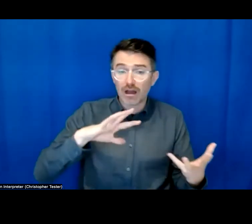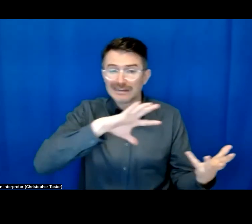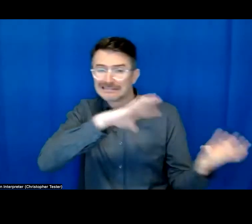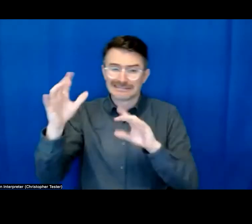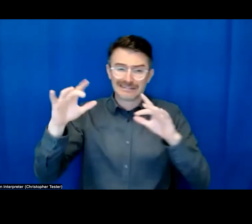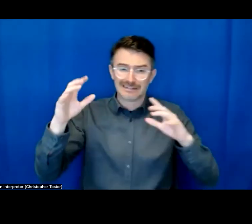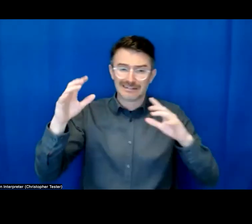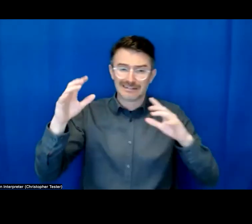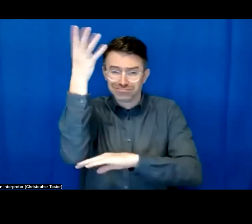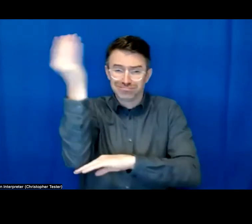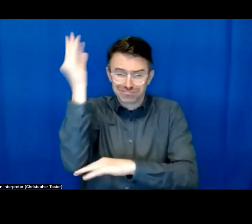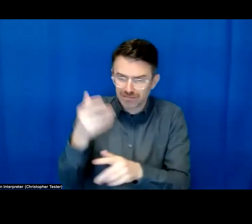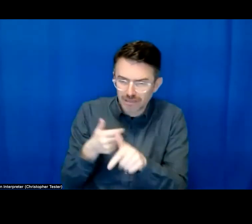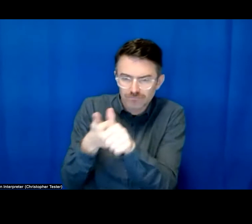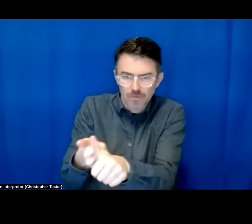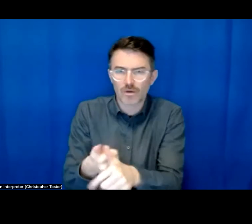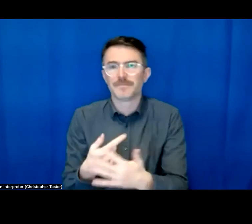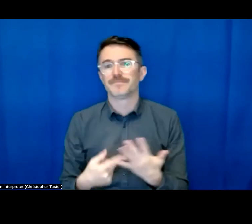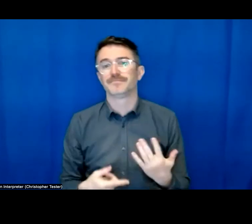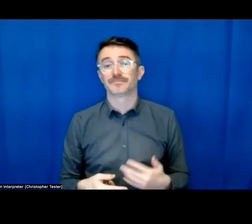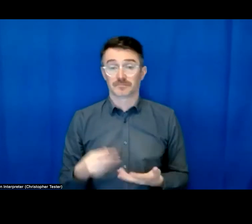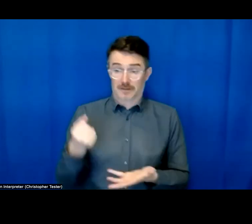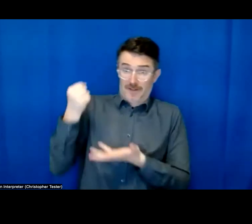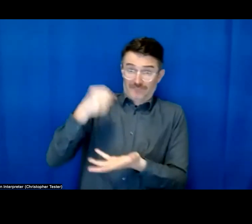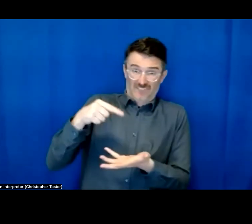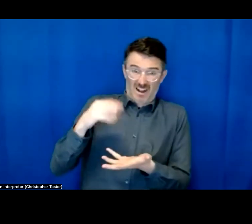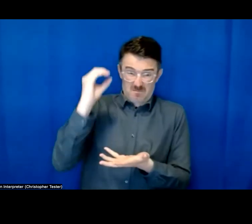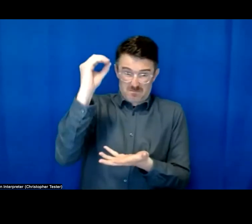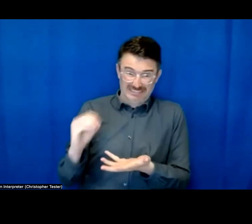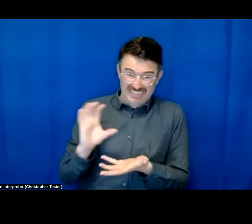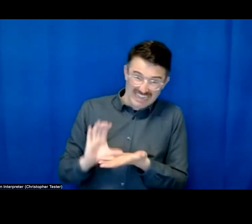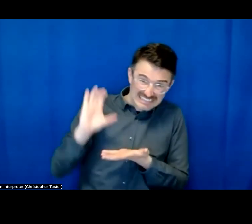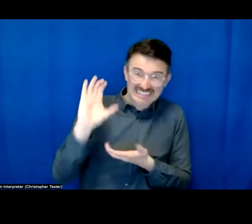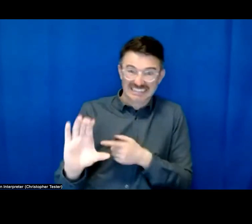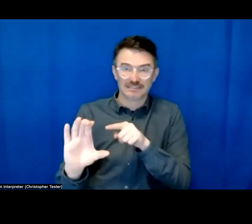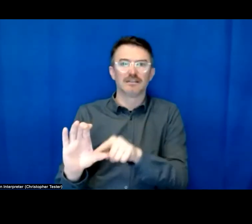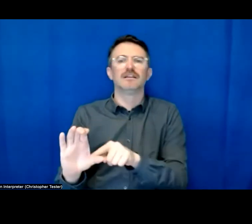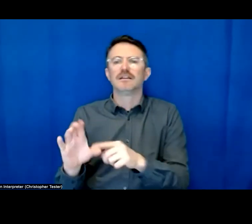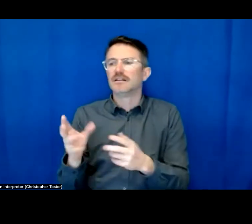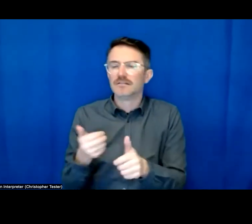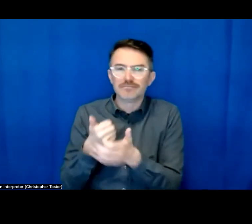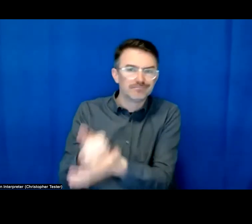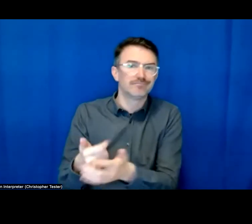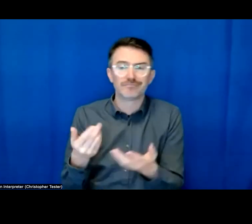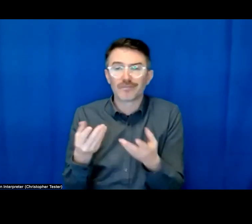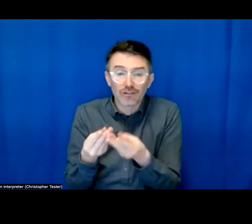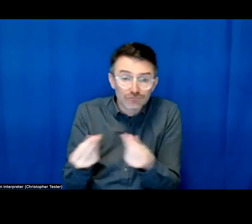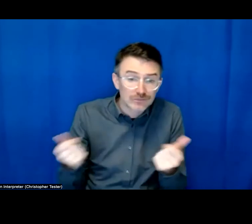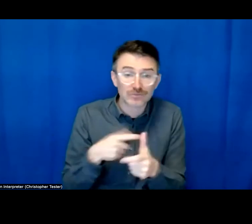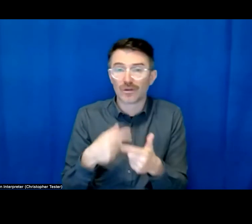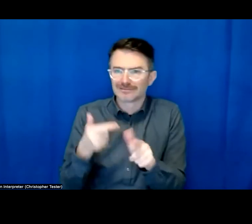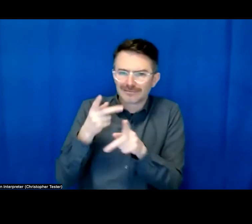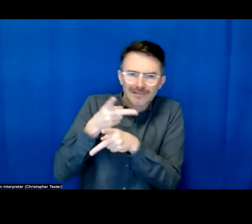redirected to address critical gaps in the resources and new advocacy opportunity created by